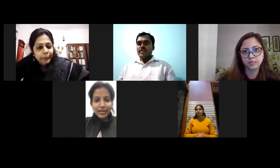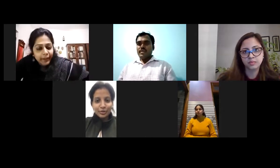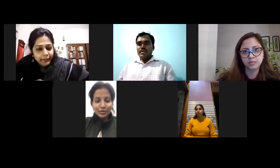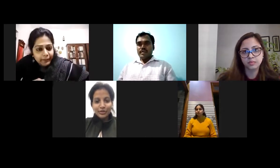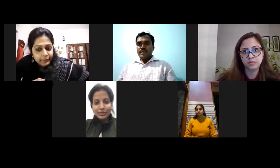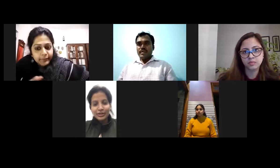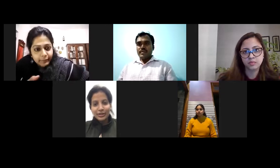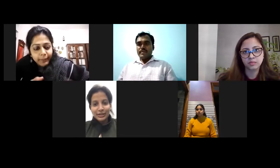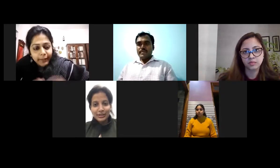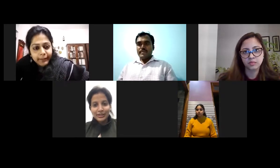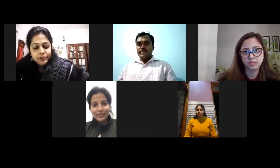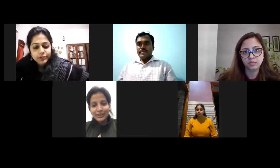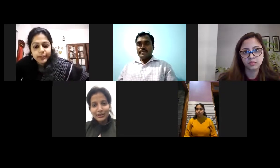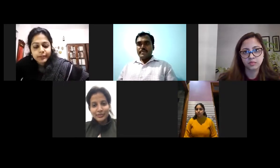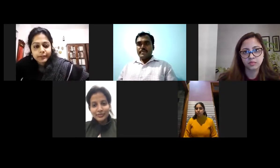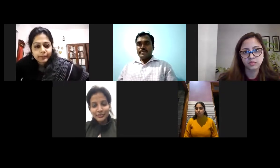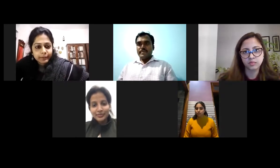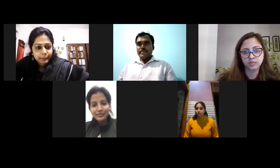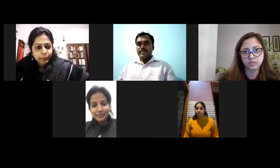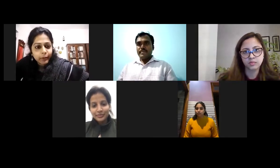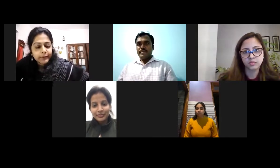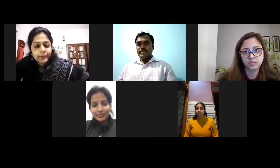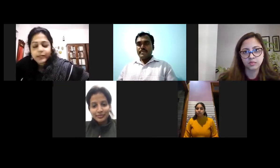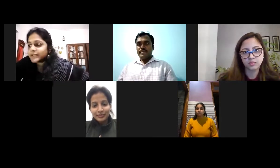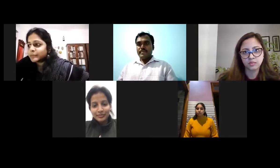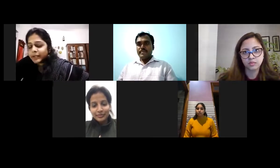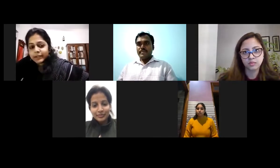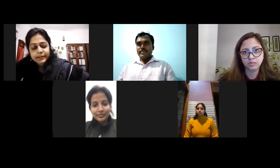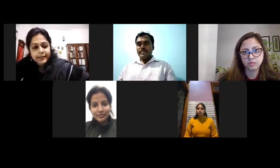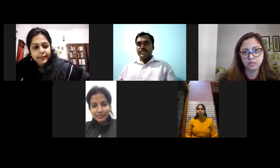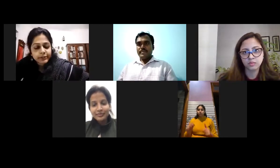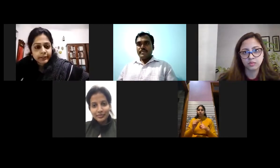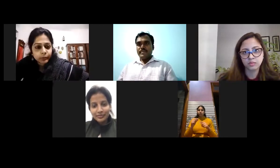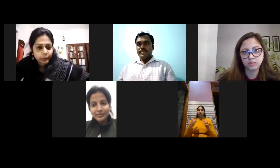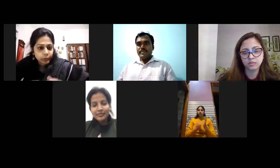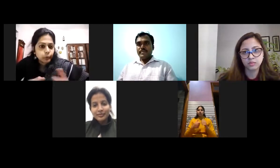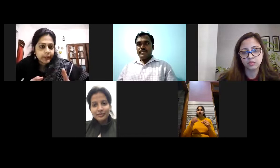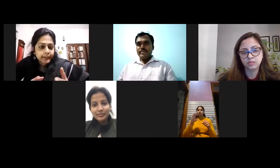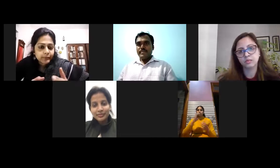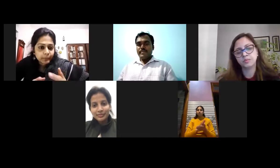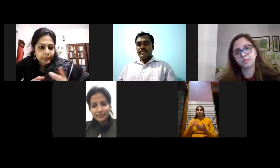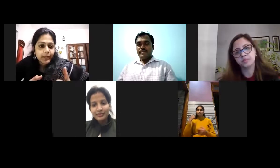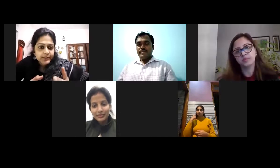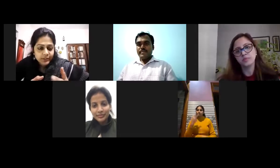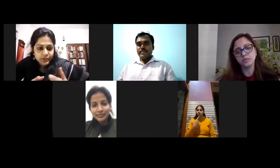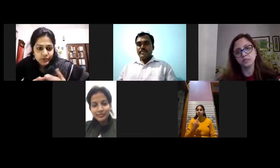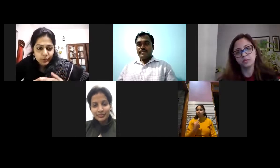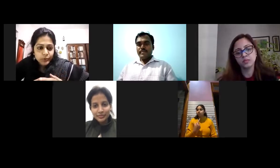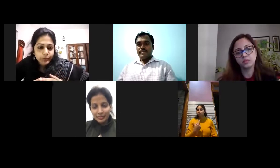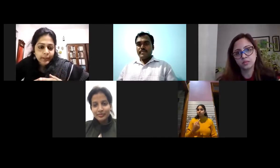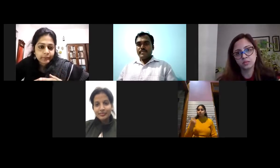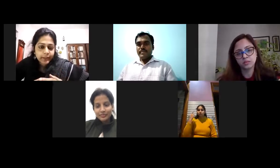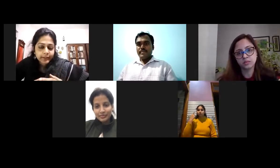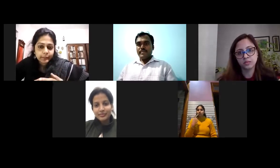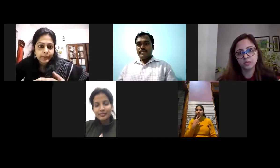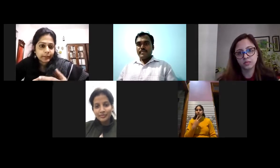Yeah, very true. My addition to that point that Prachi had made is actually that, when you're looking at it from class structures, you're also